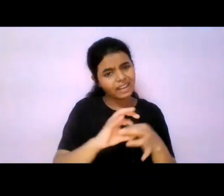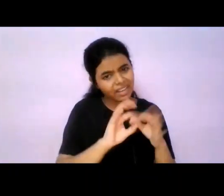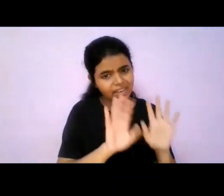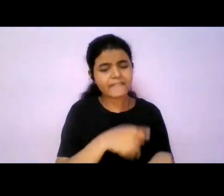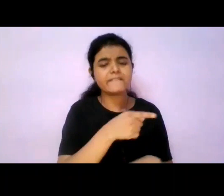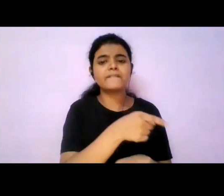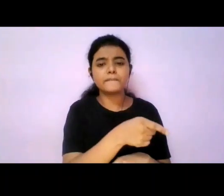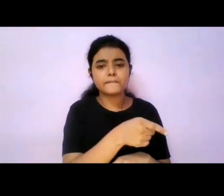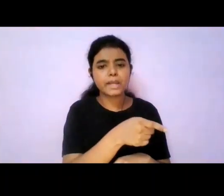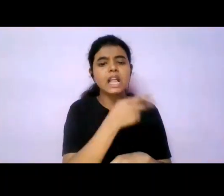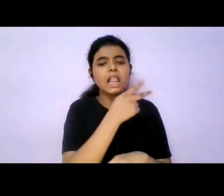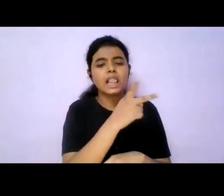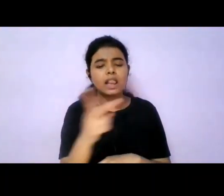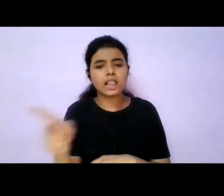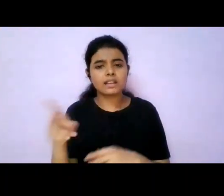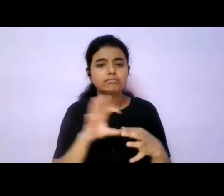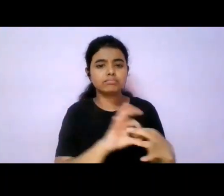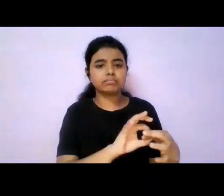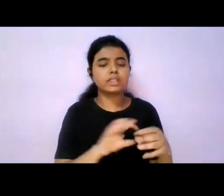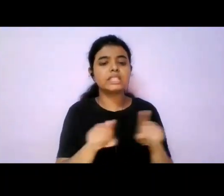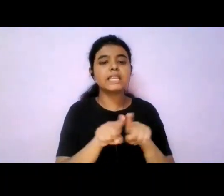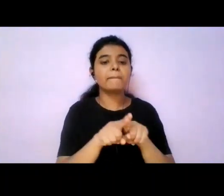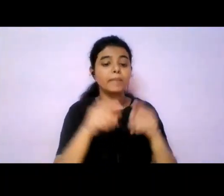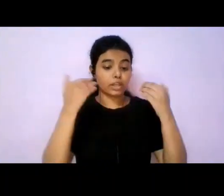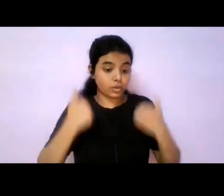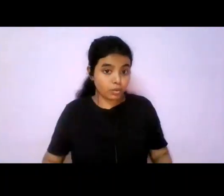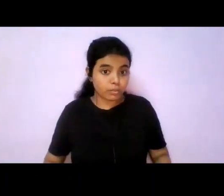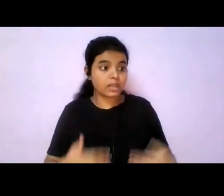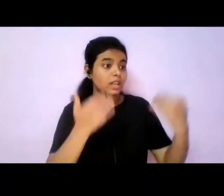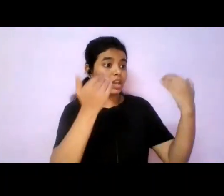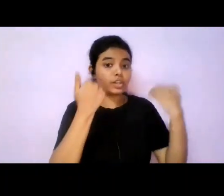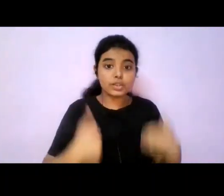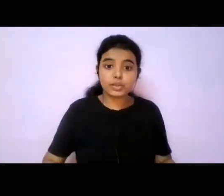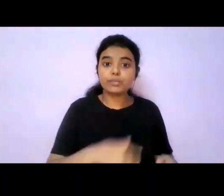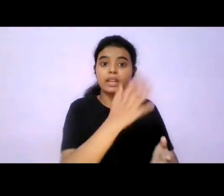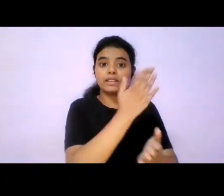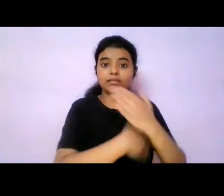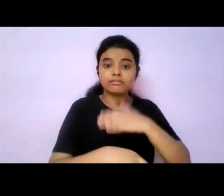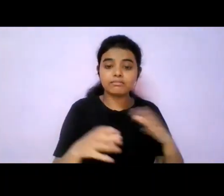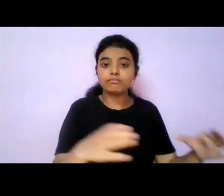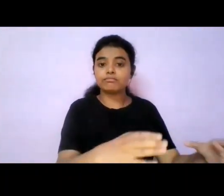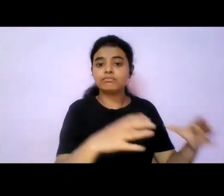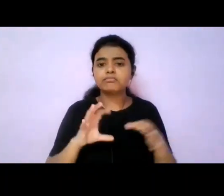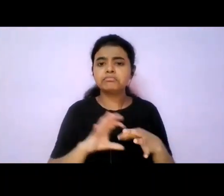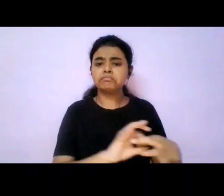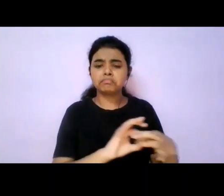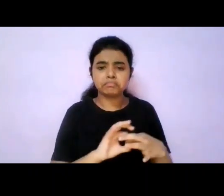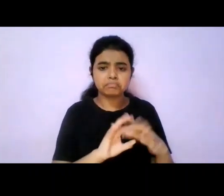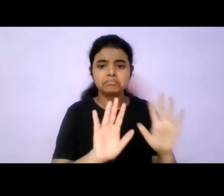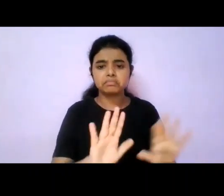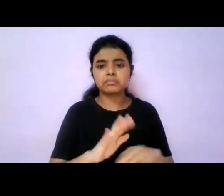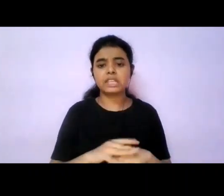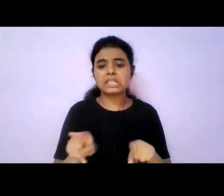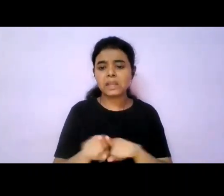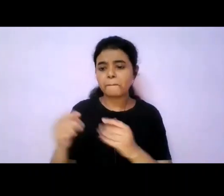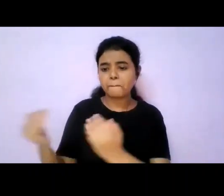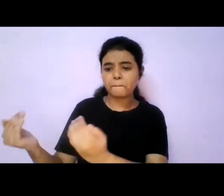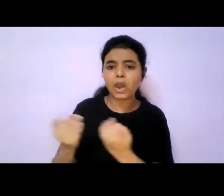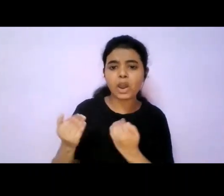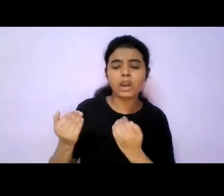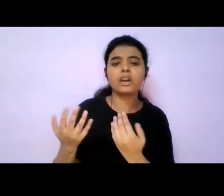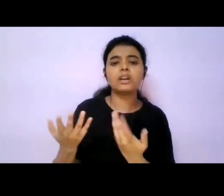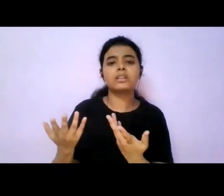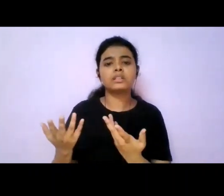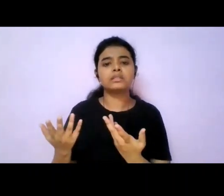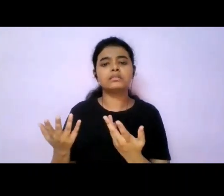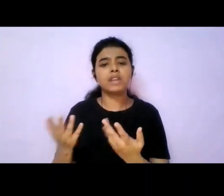And think too of the human and human connections. In the case of personal assistants or support workers.